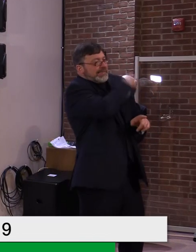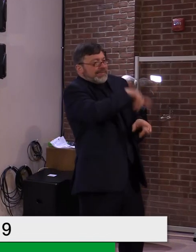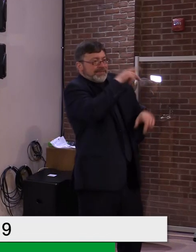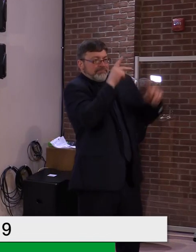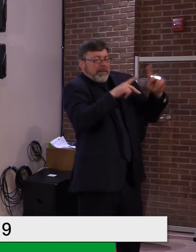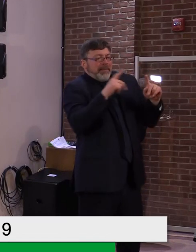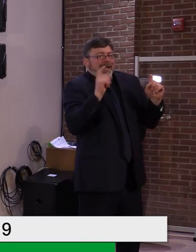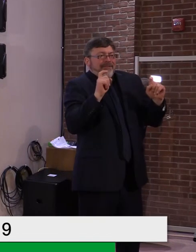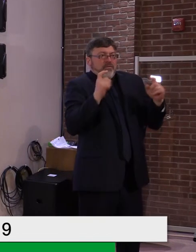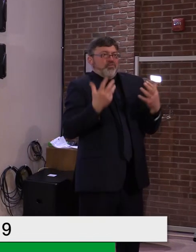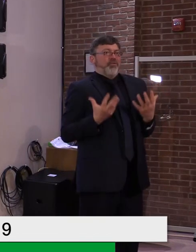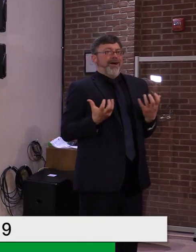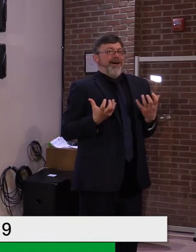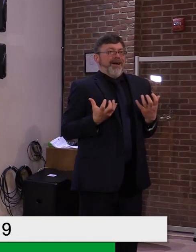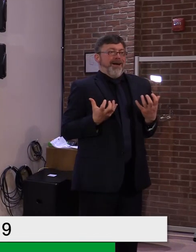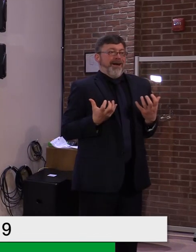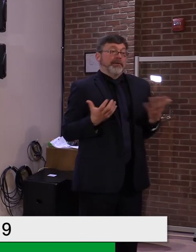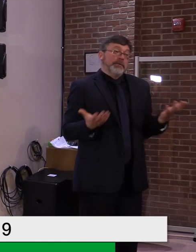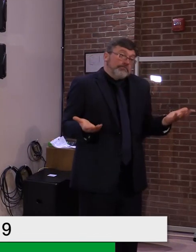Thank you.